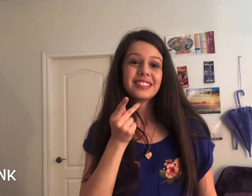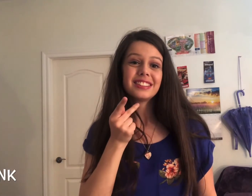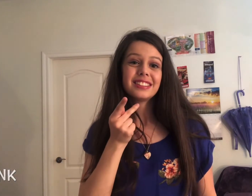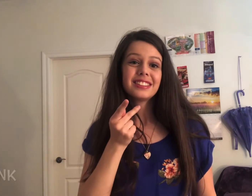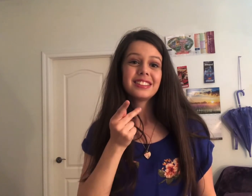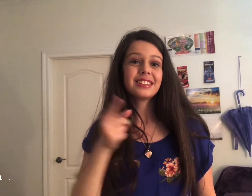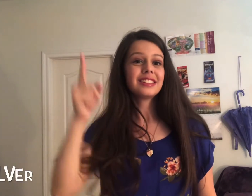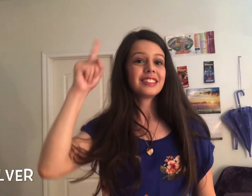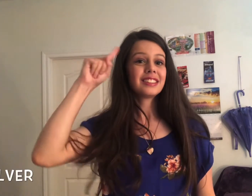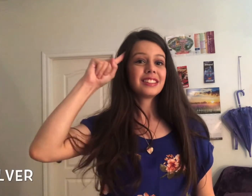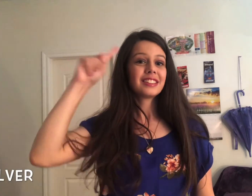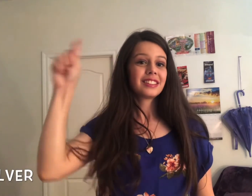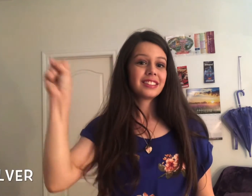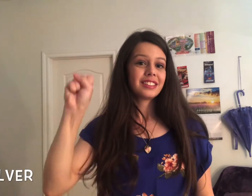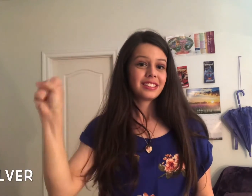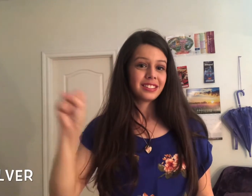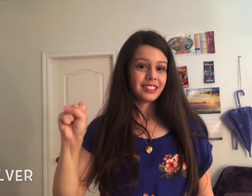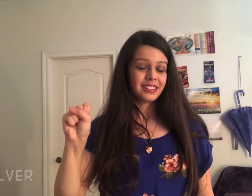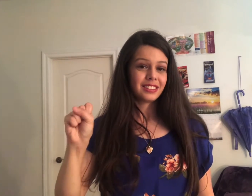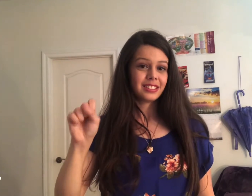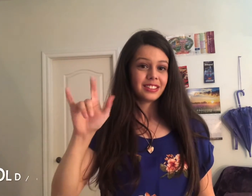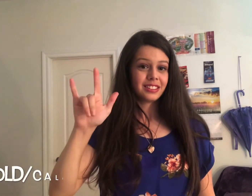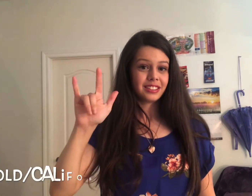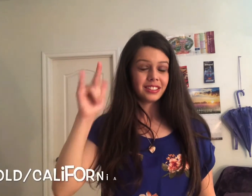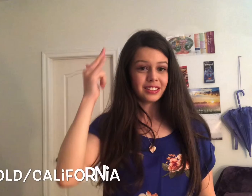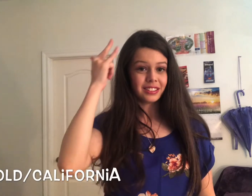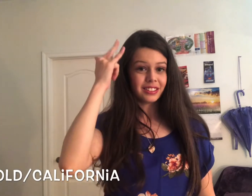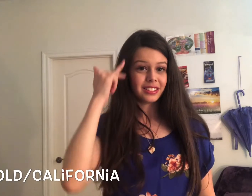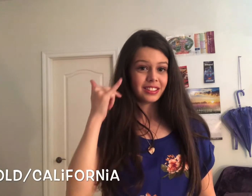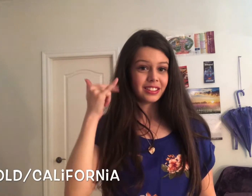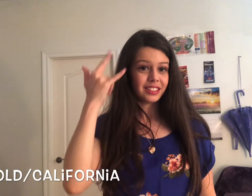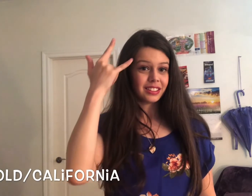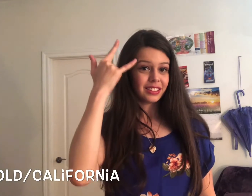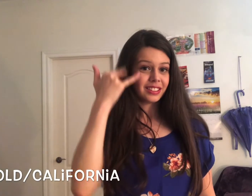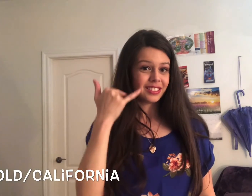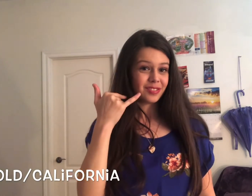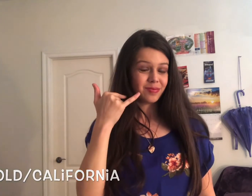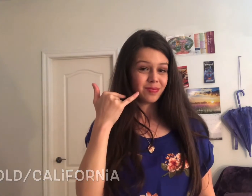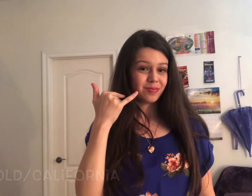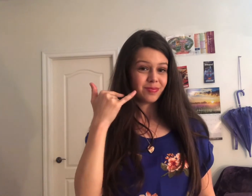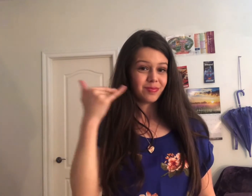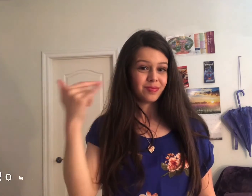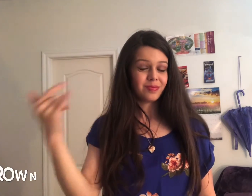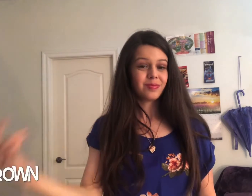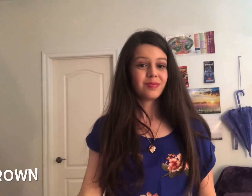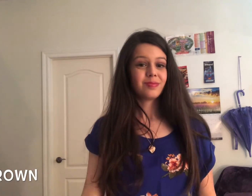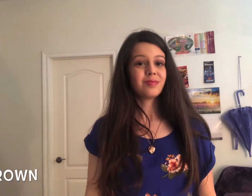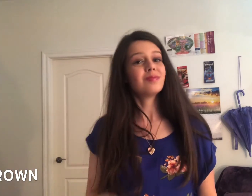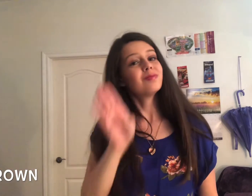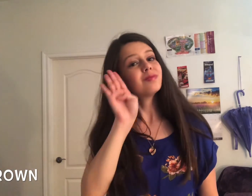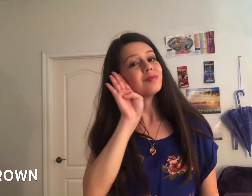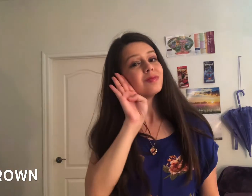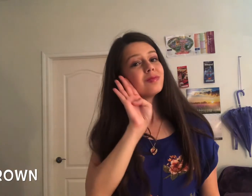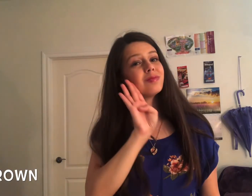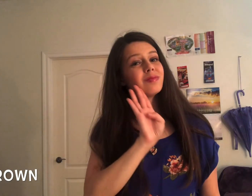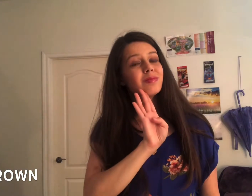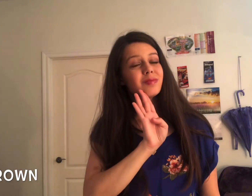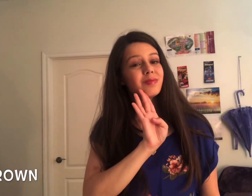pink, silver, gold, California, brown.